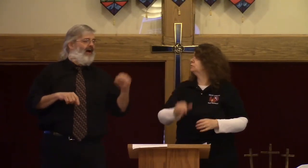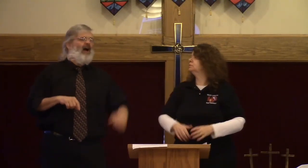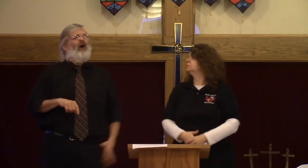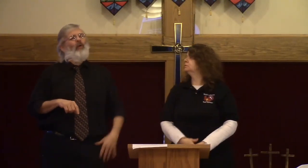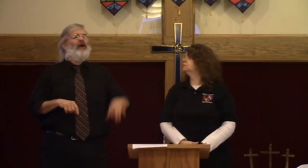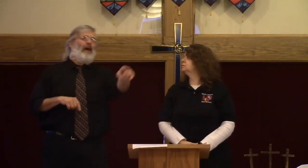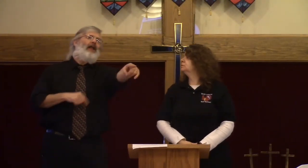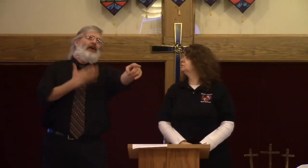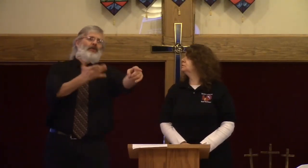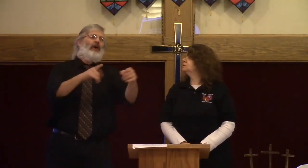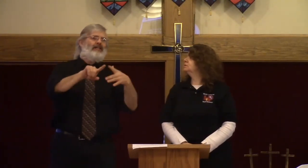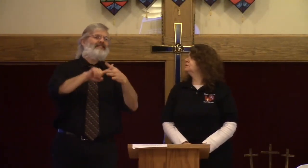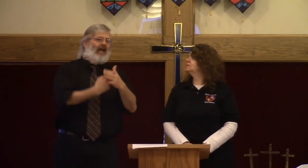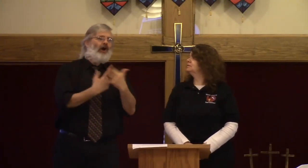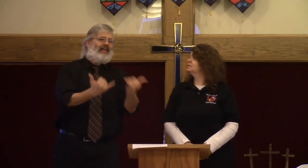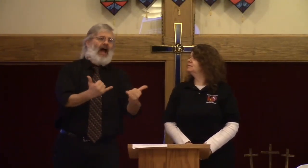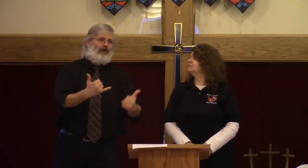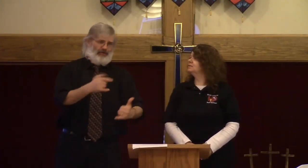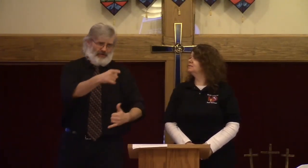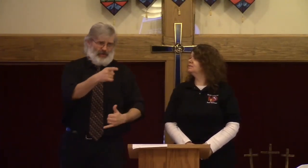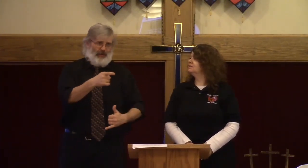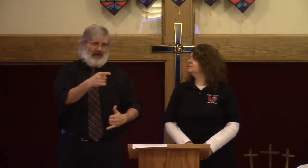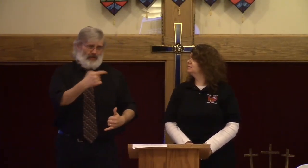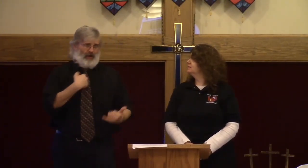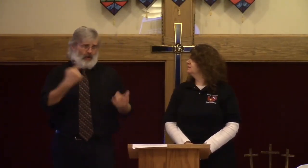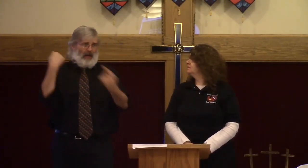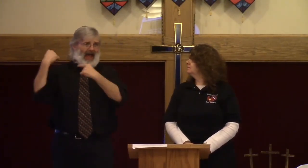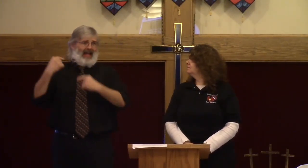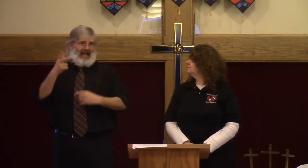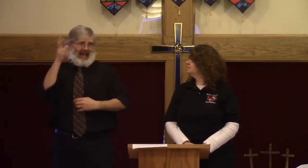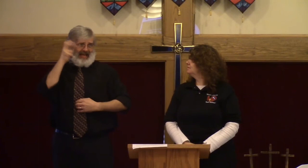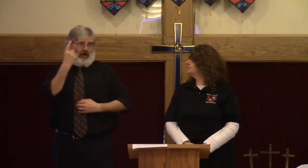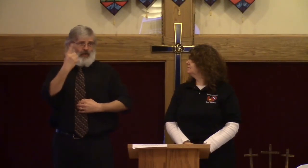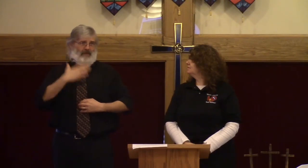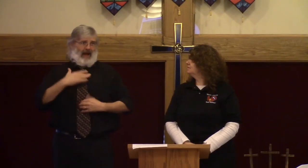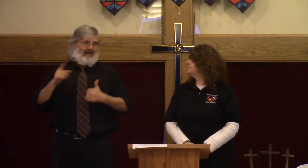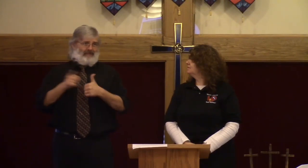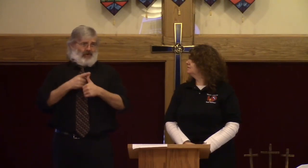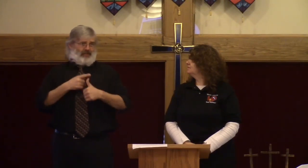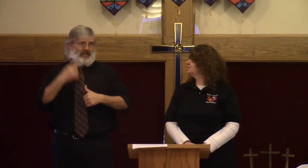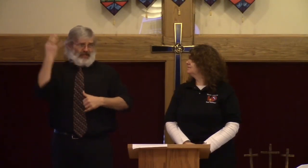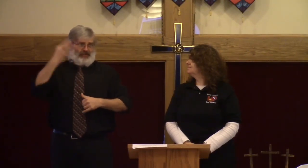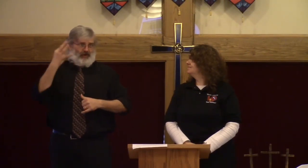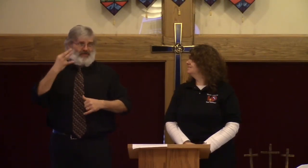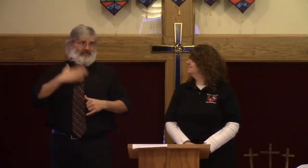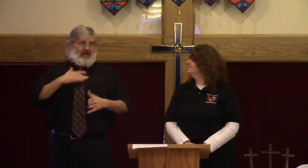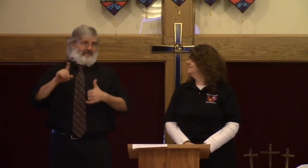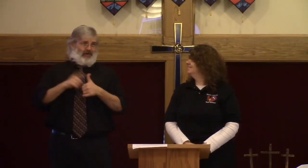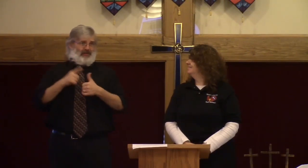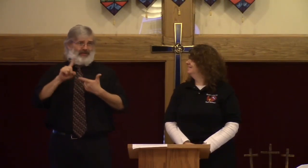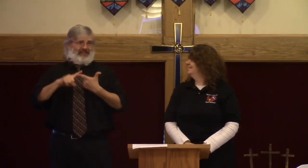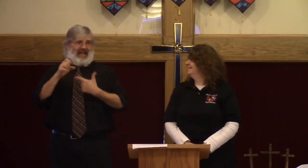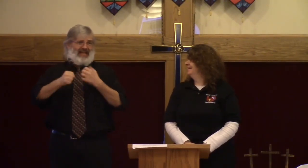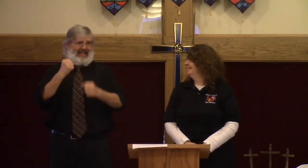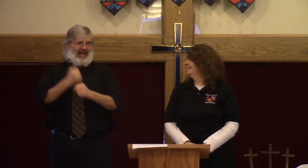Yeah. Well, come on. You are just starting out. You want to go back and hear one of my first sermons, my first or second year?